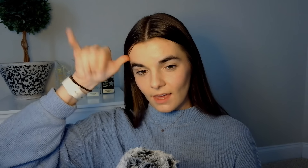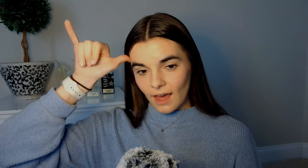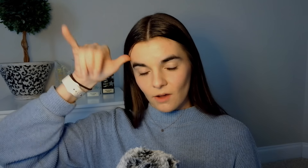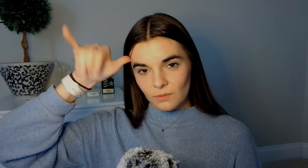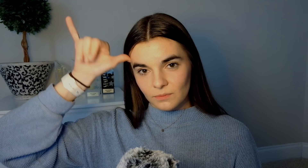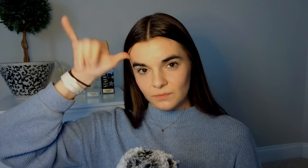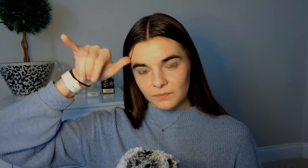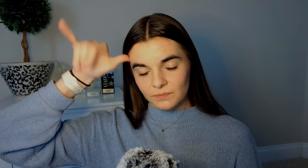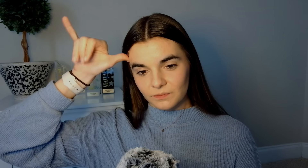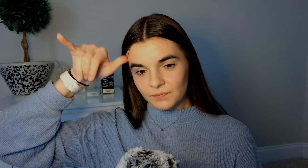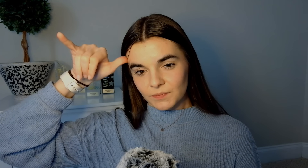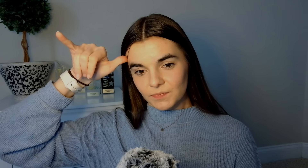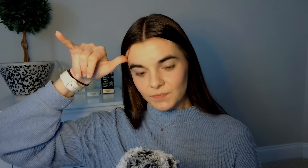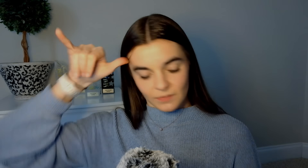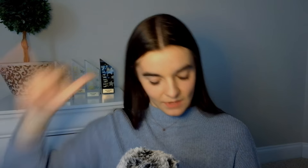cow.